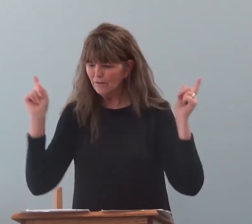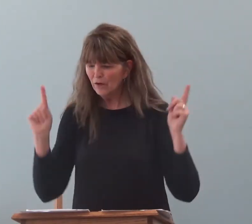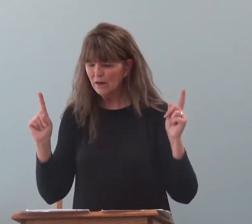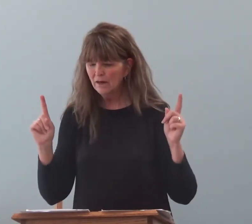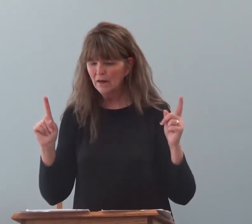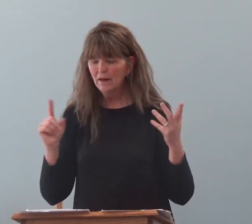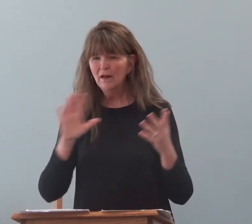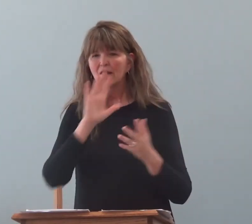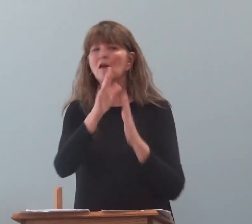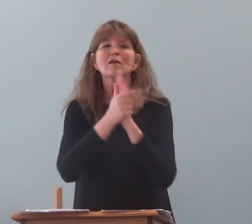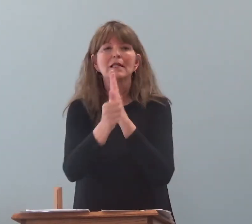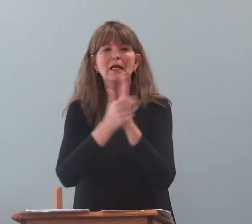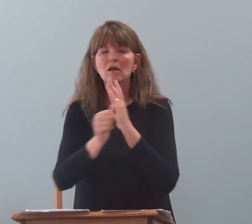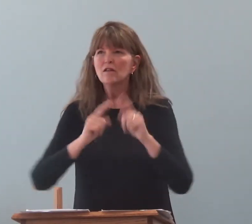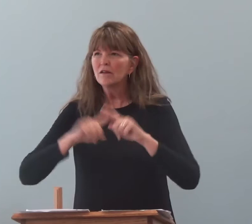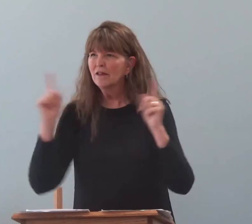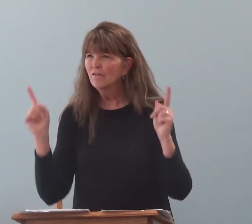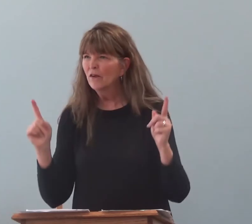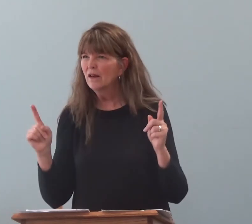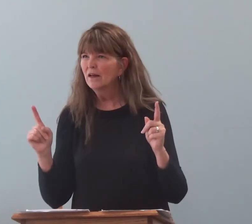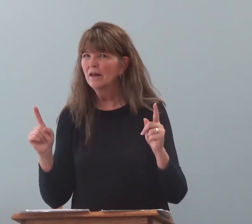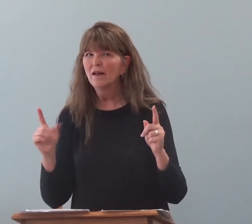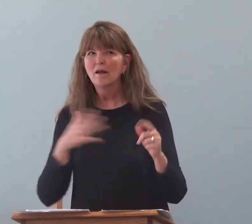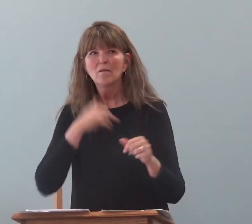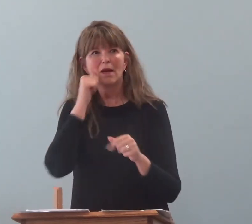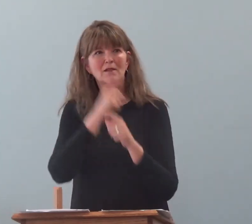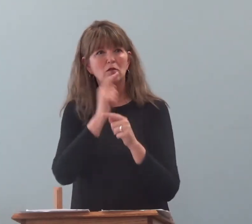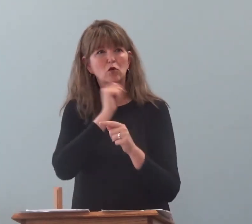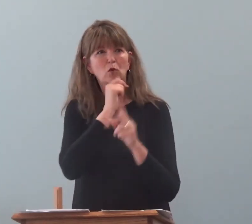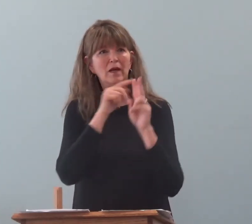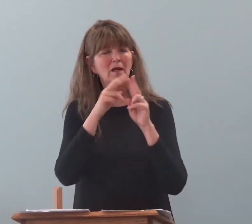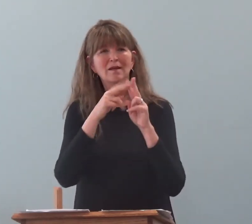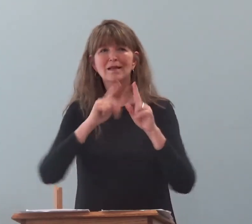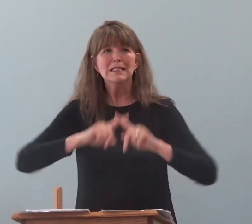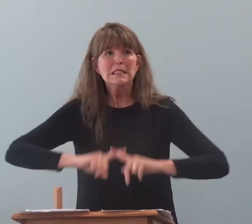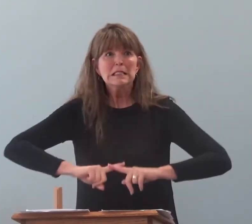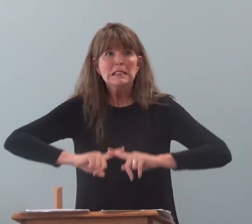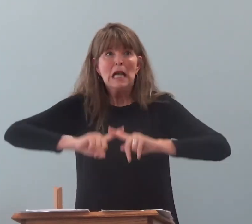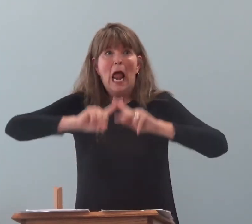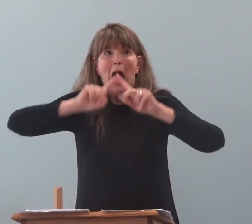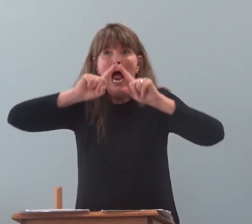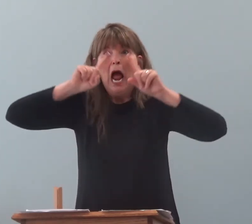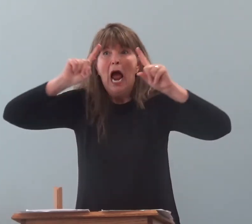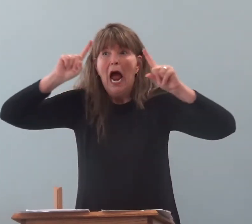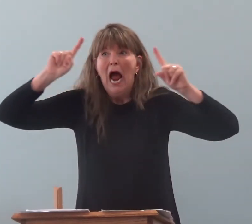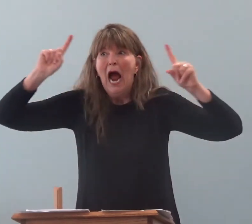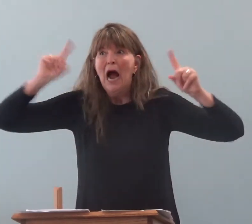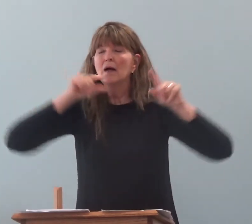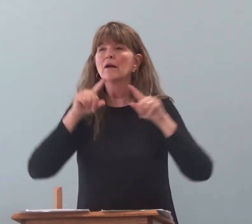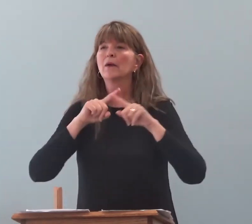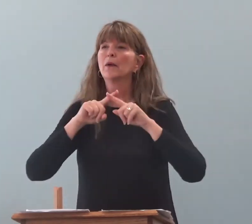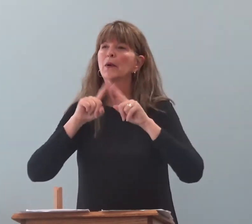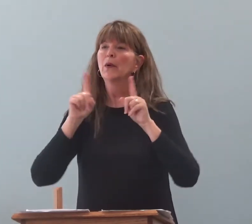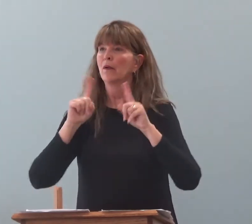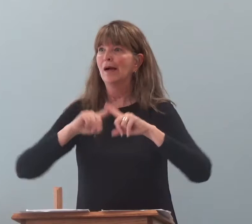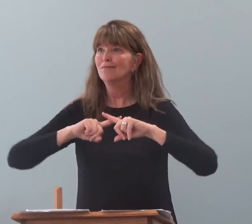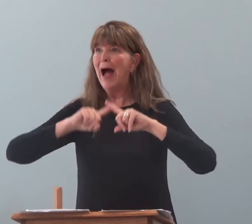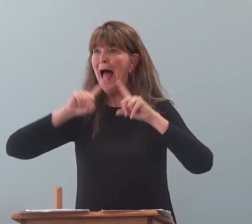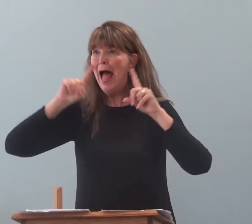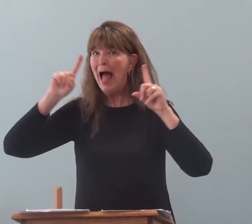And they have different personalities. They have different abilities. My twin sisters are just polar opposites. I